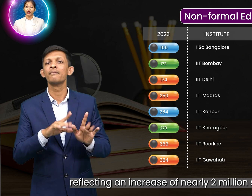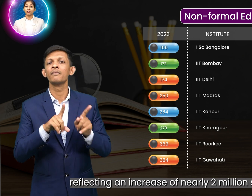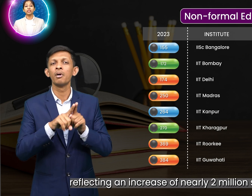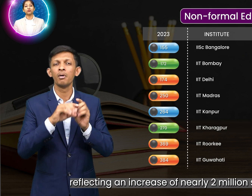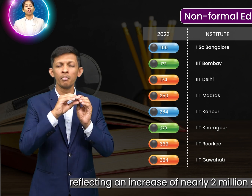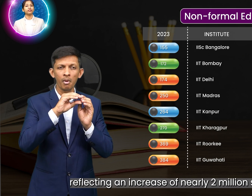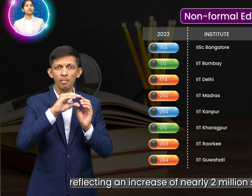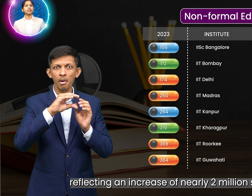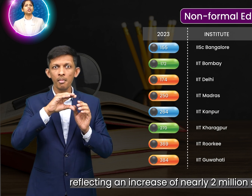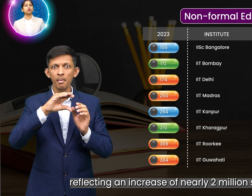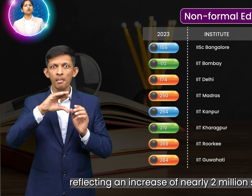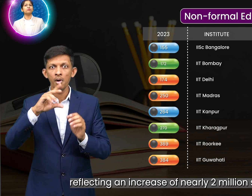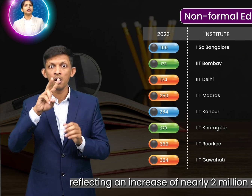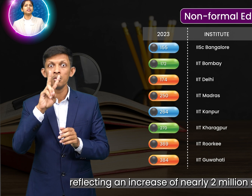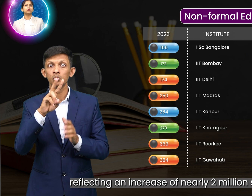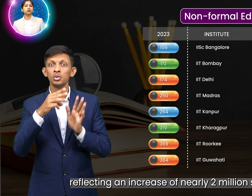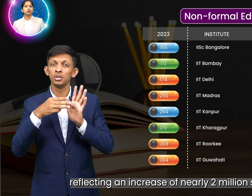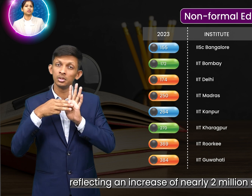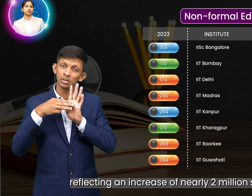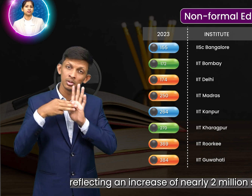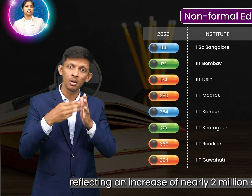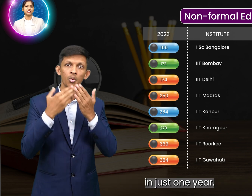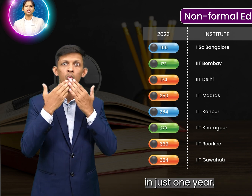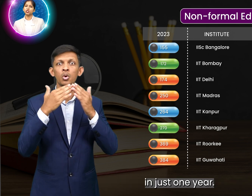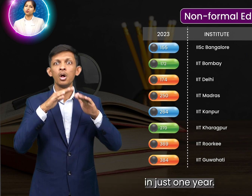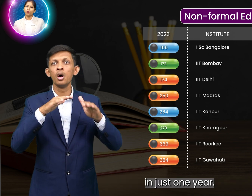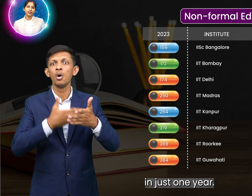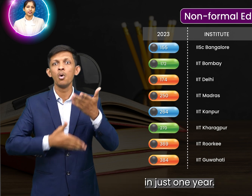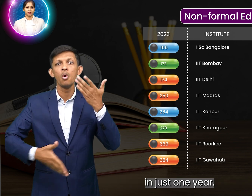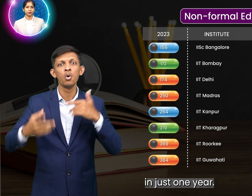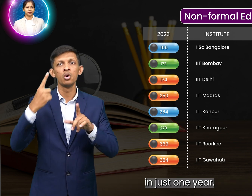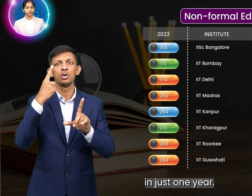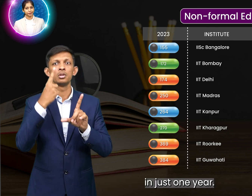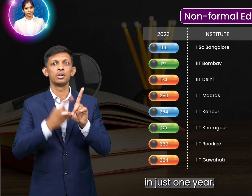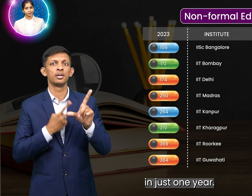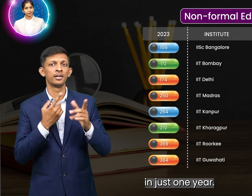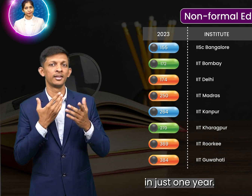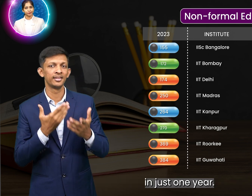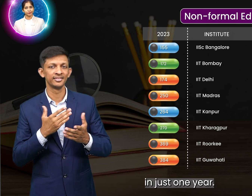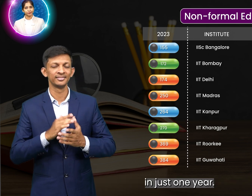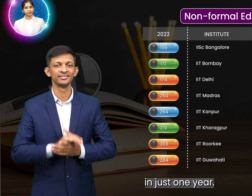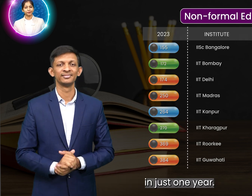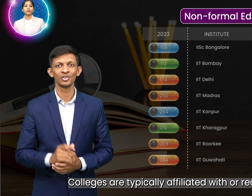an increase of nearly 2 million students in just 1 year.